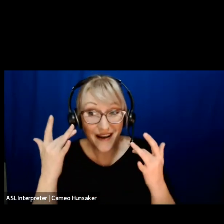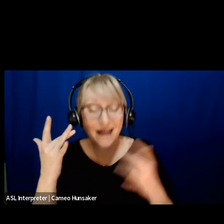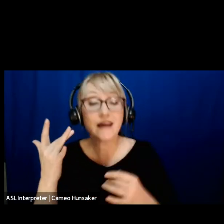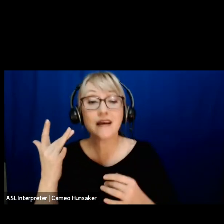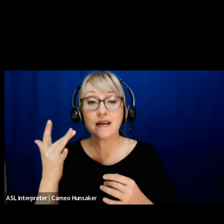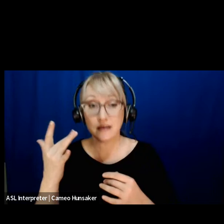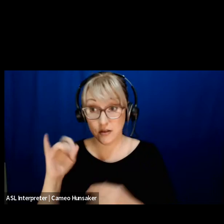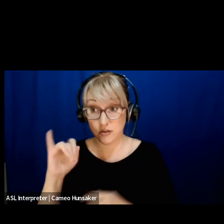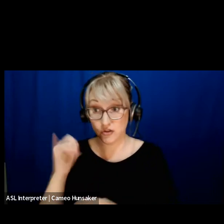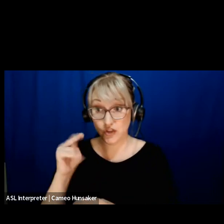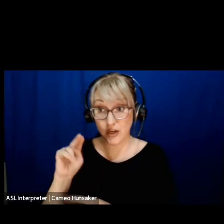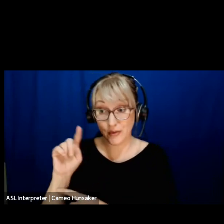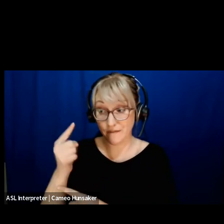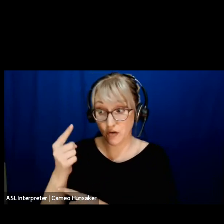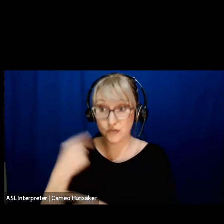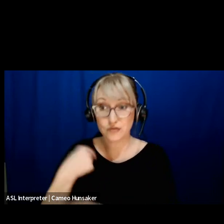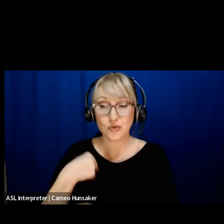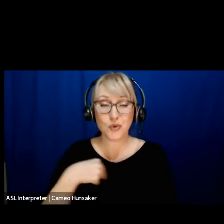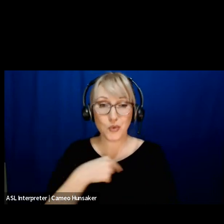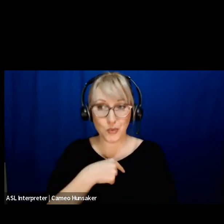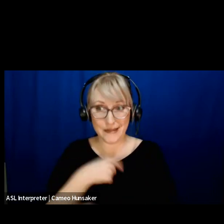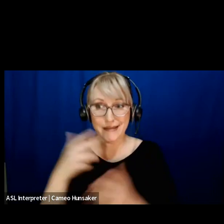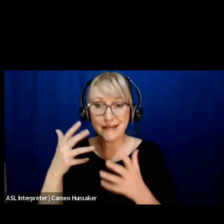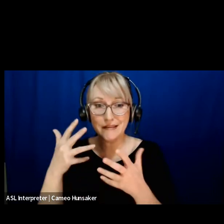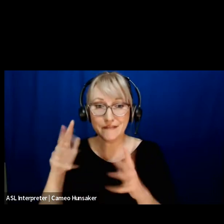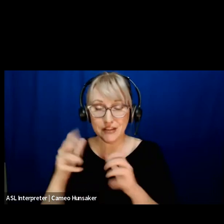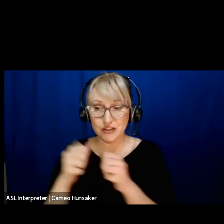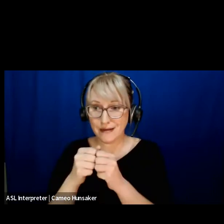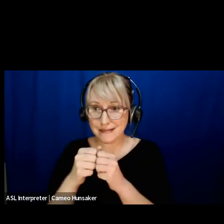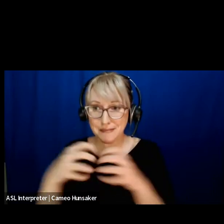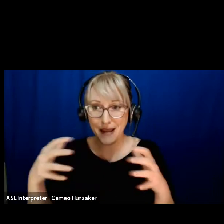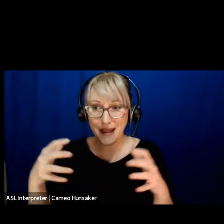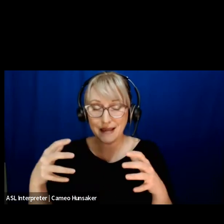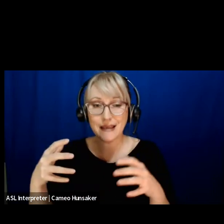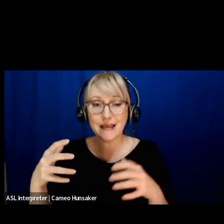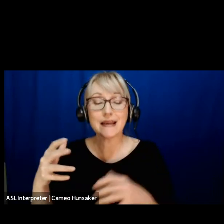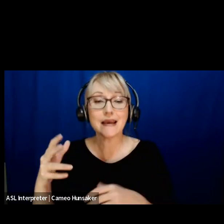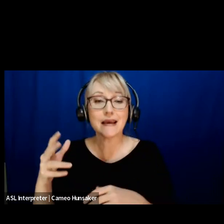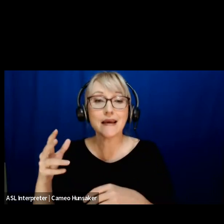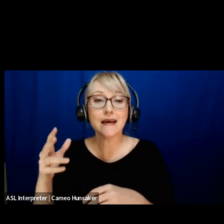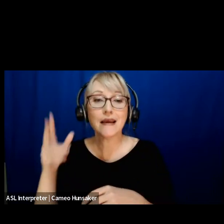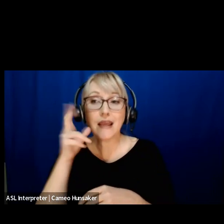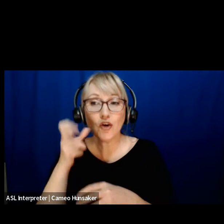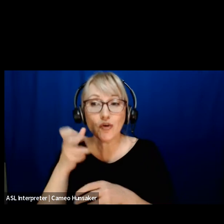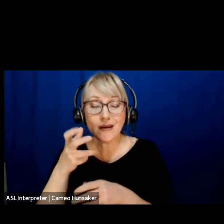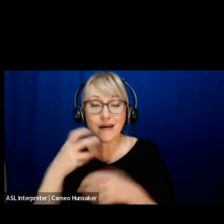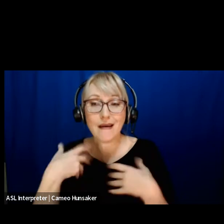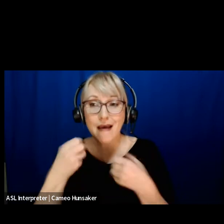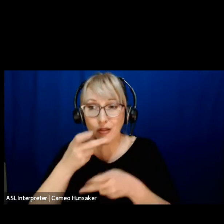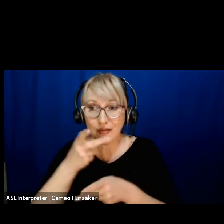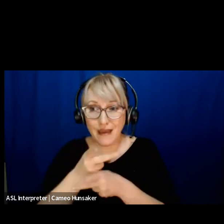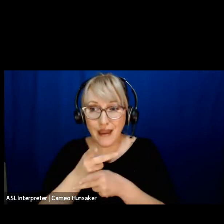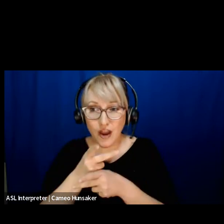January 1st, we've expanded the Hearing Healthcare Assistance Project north to NAU,